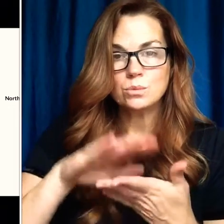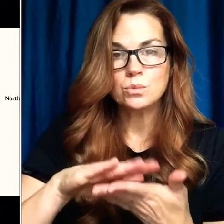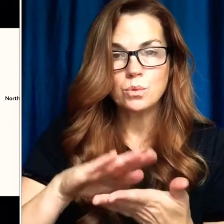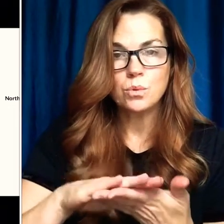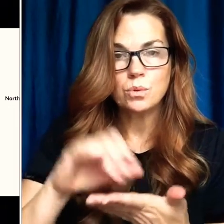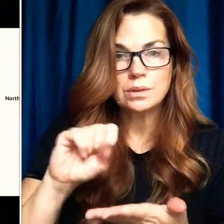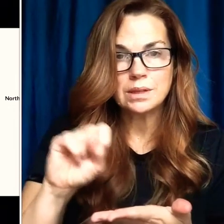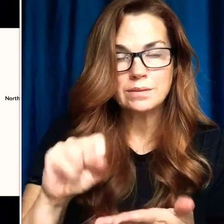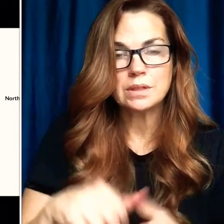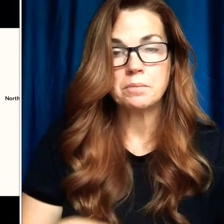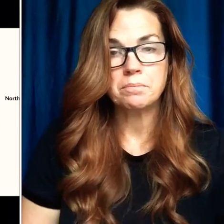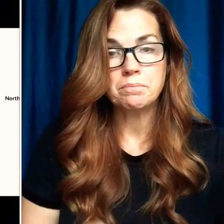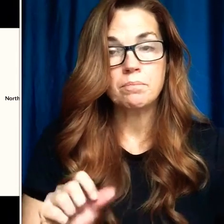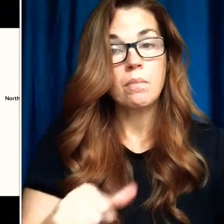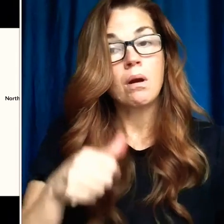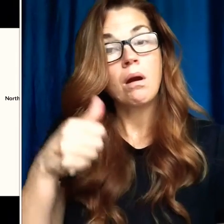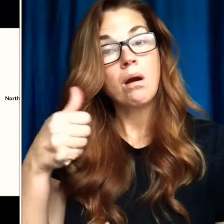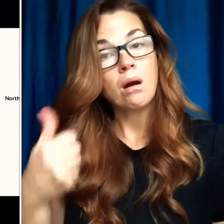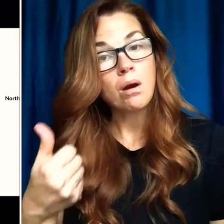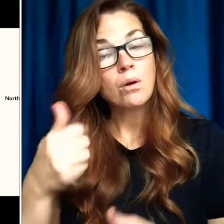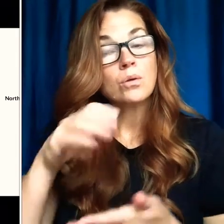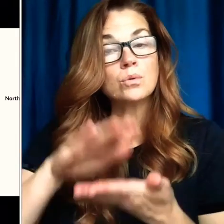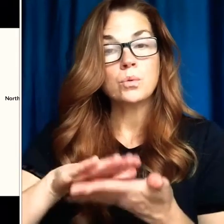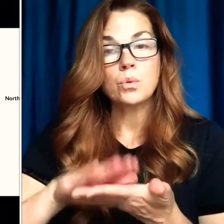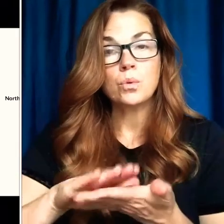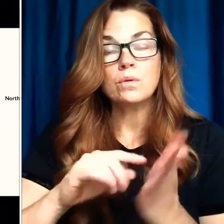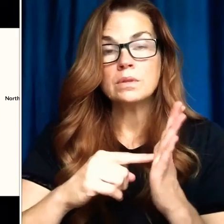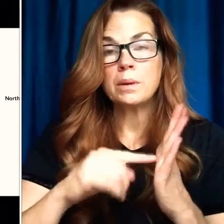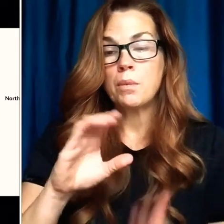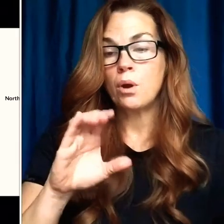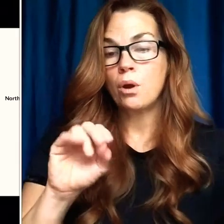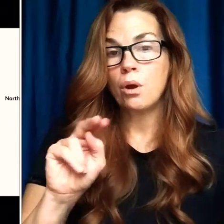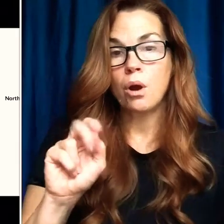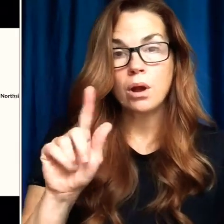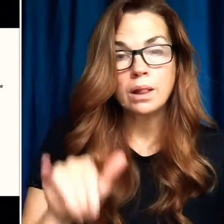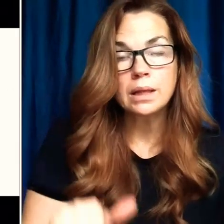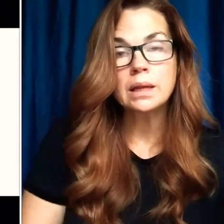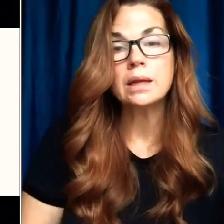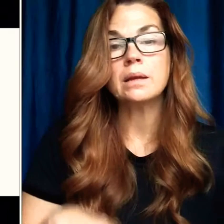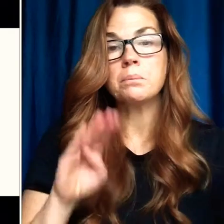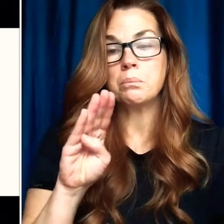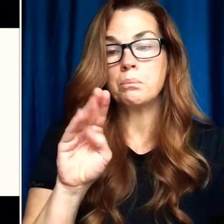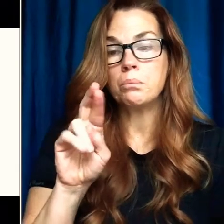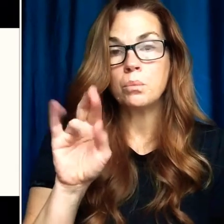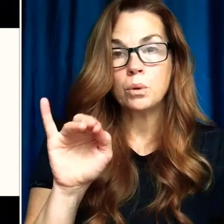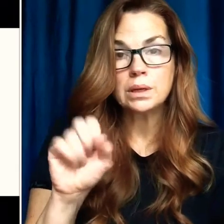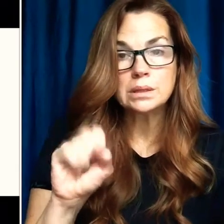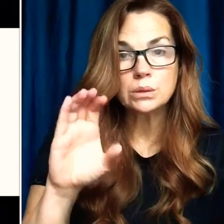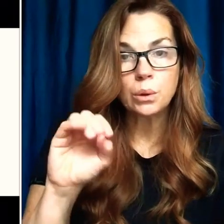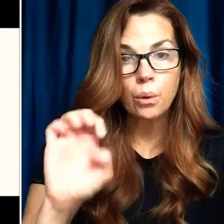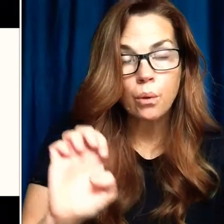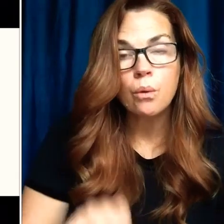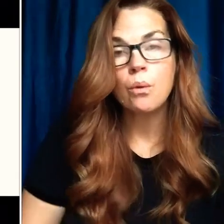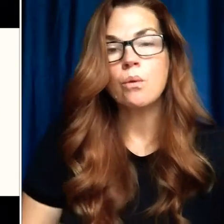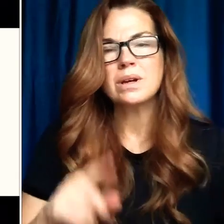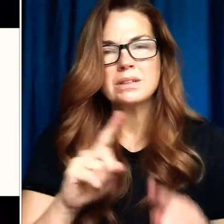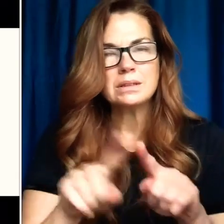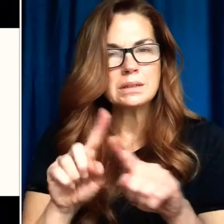some others that also include Stevenson. And all of them are schools in Northside